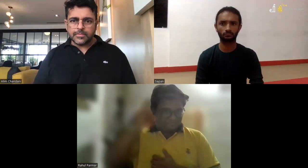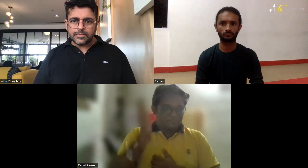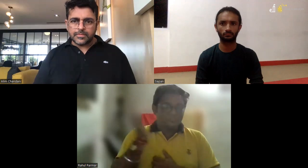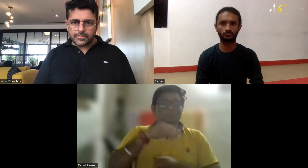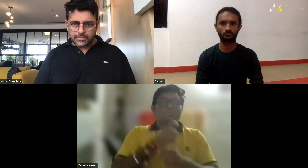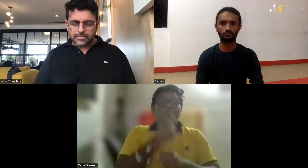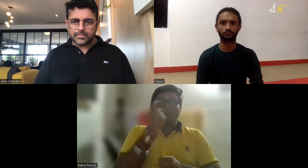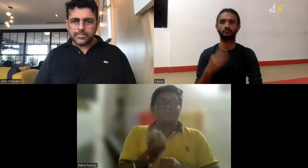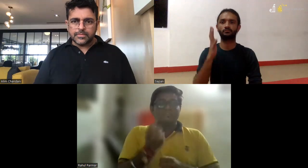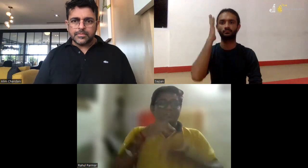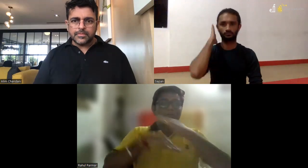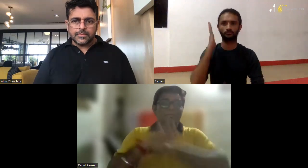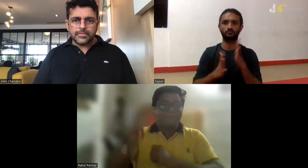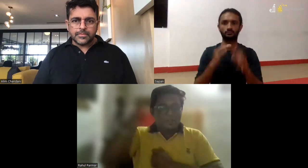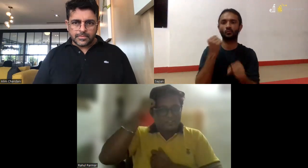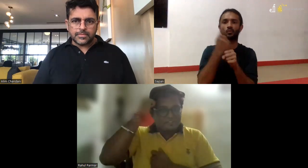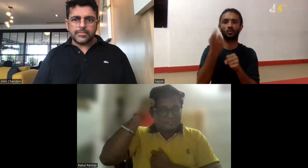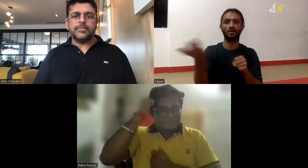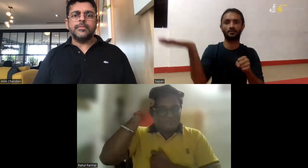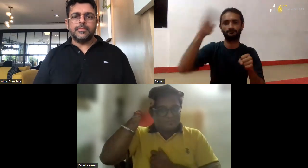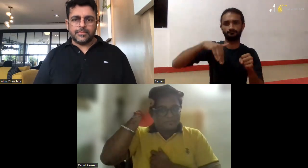the leadership discussions, etc.